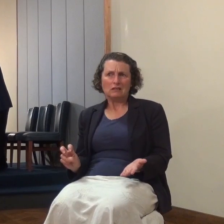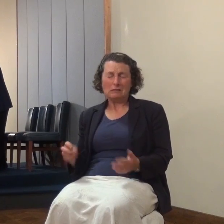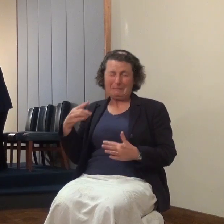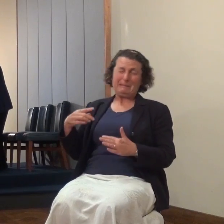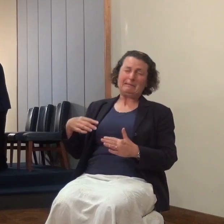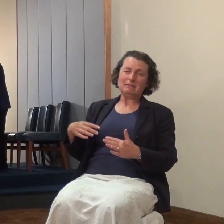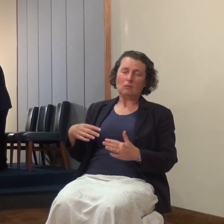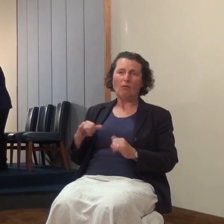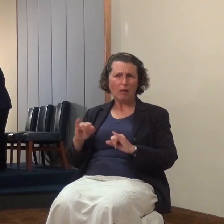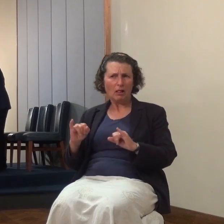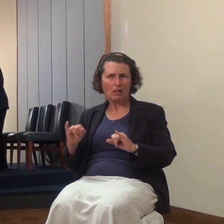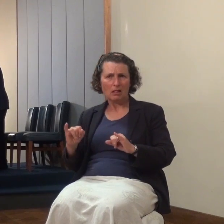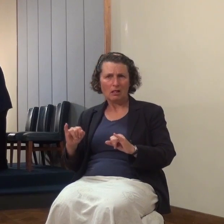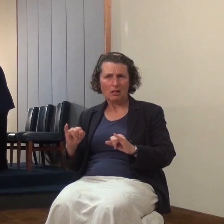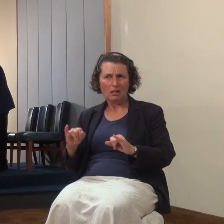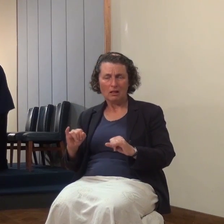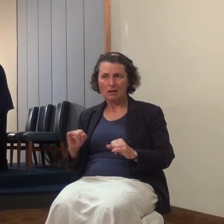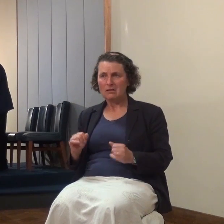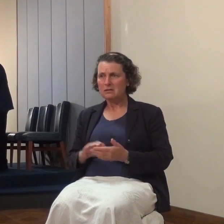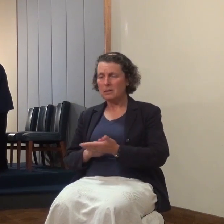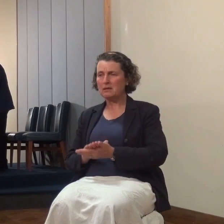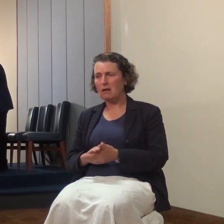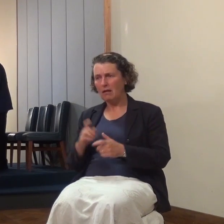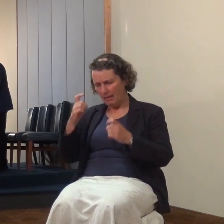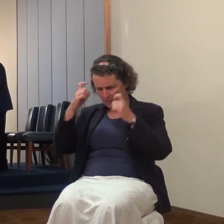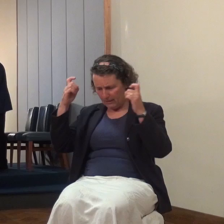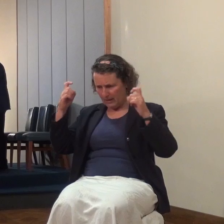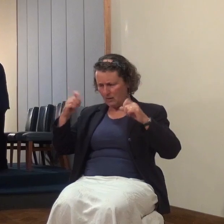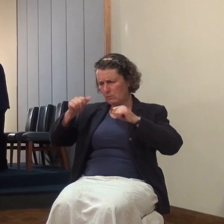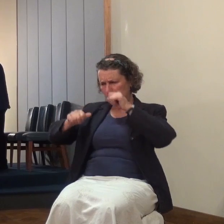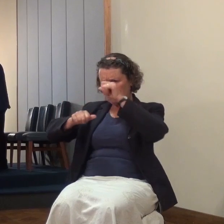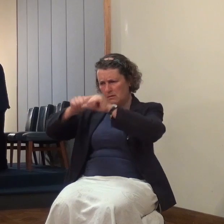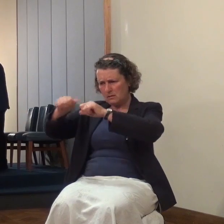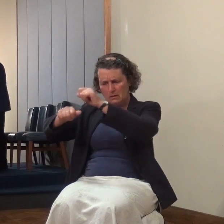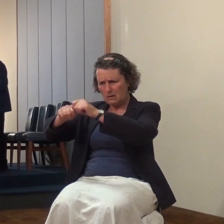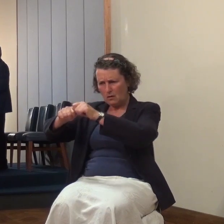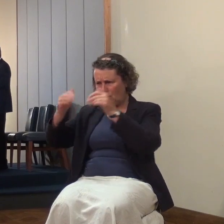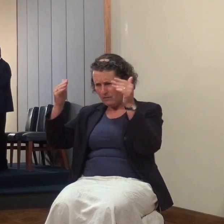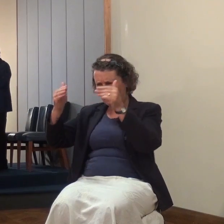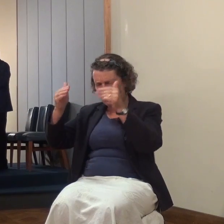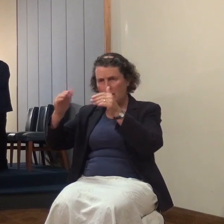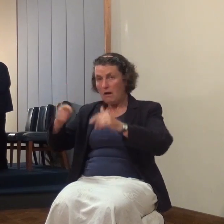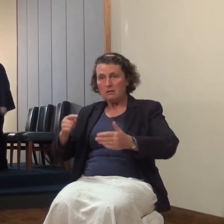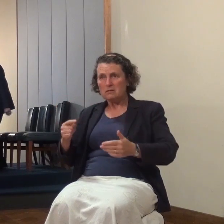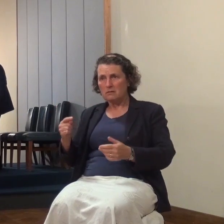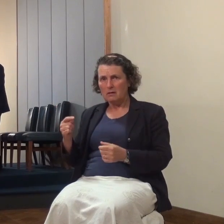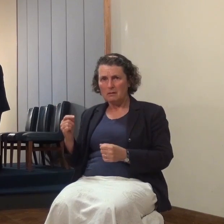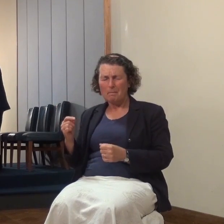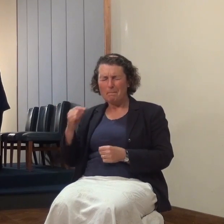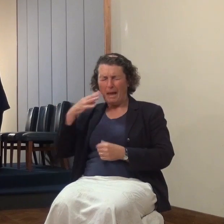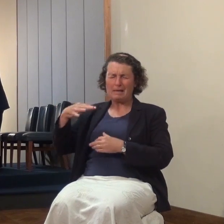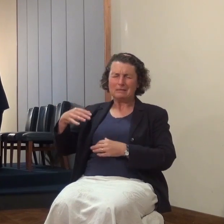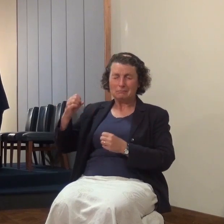moment, or indeed to string too many coherent thoughts together when in that phase of pain you just pulse without